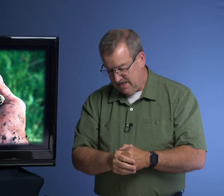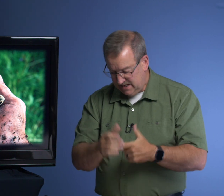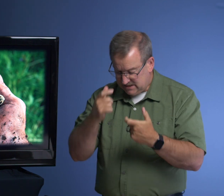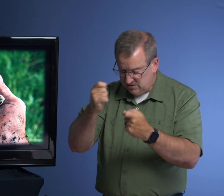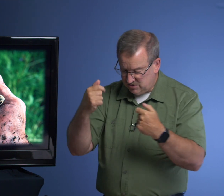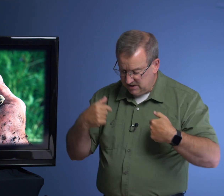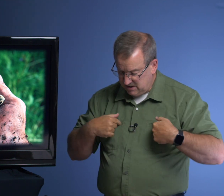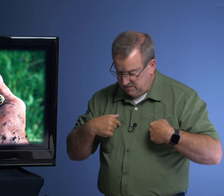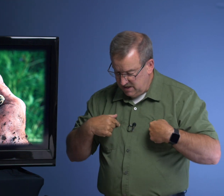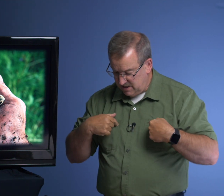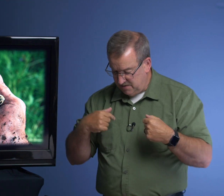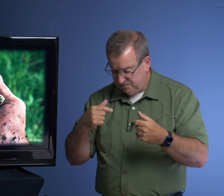It's interesting to me that